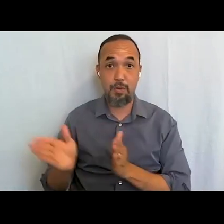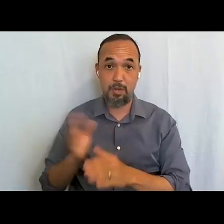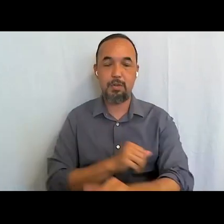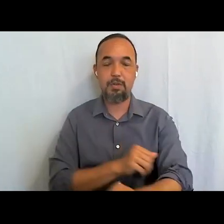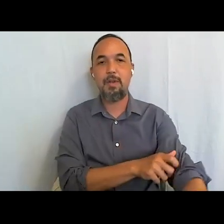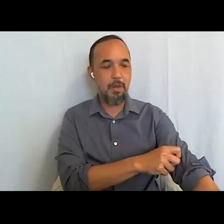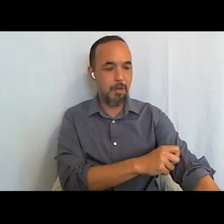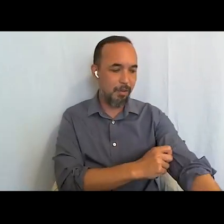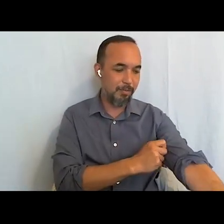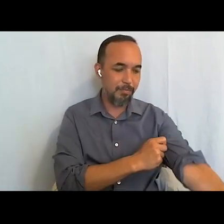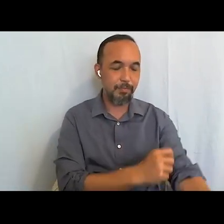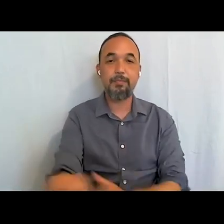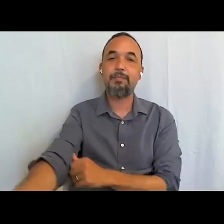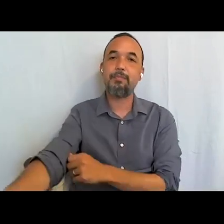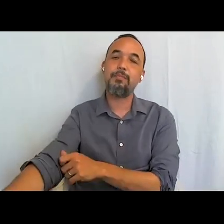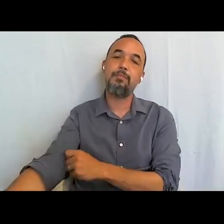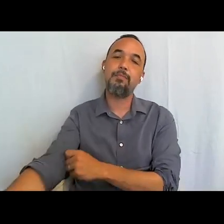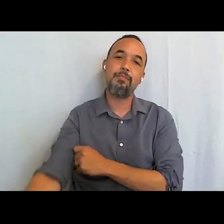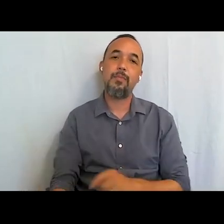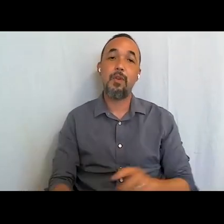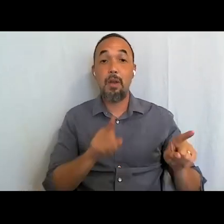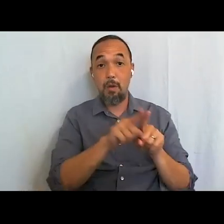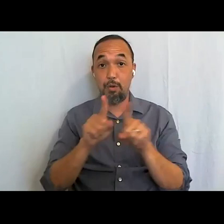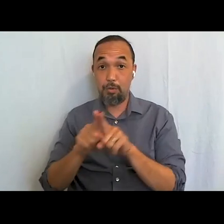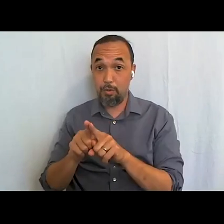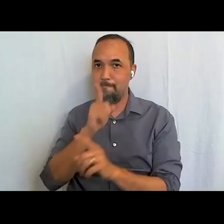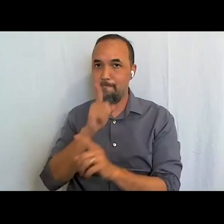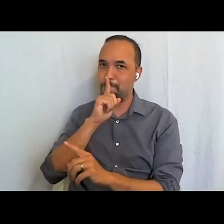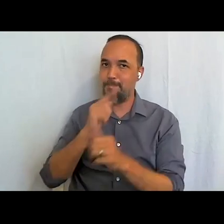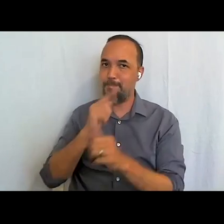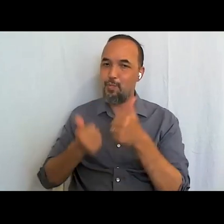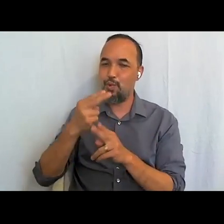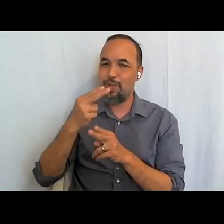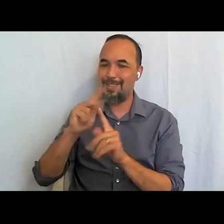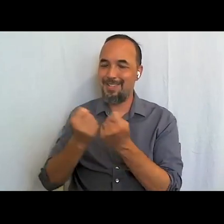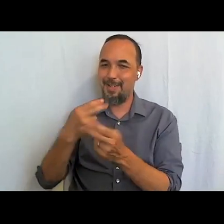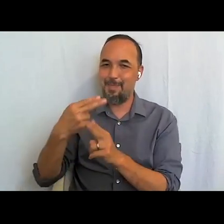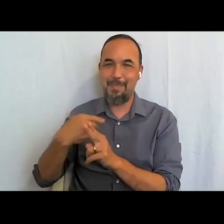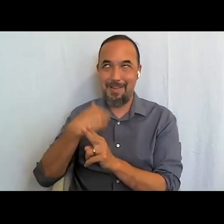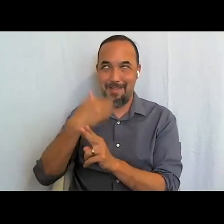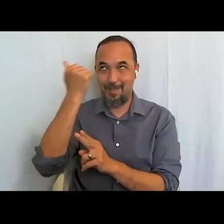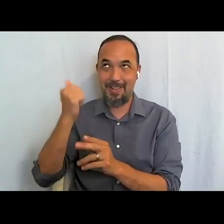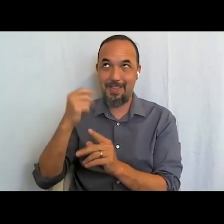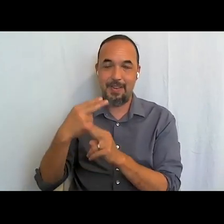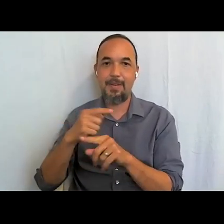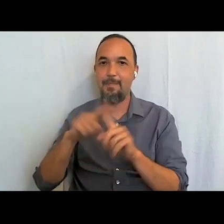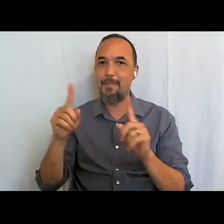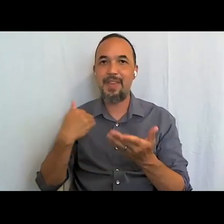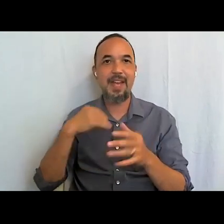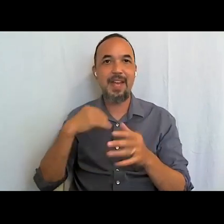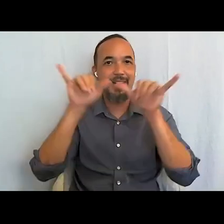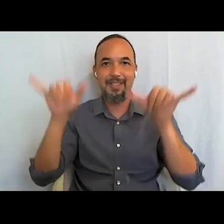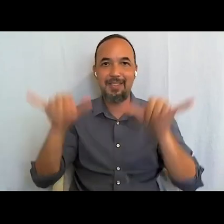gonna mention which team this was, but they had, and I don't remember the name, but they had a system that had a